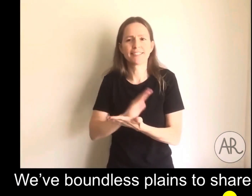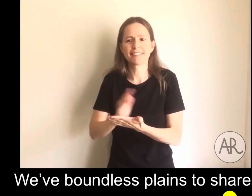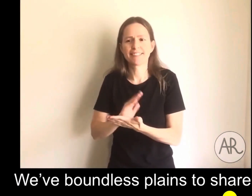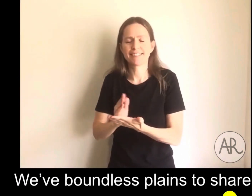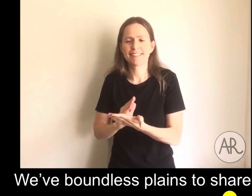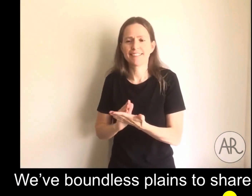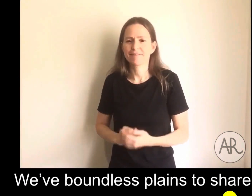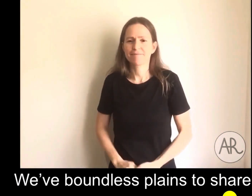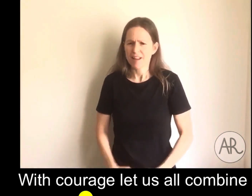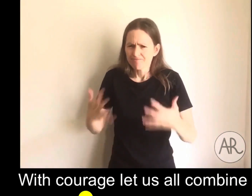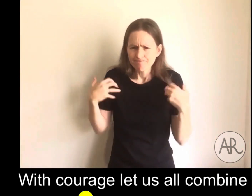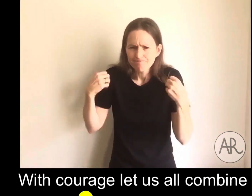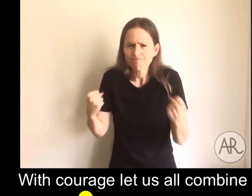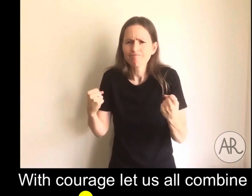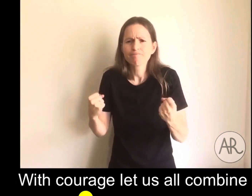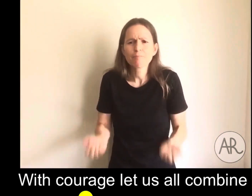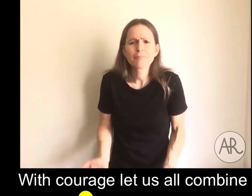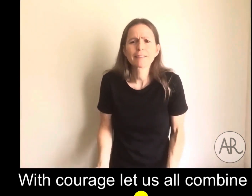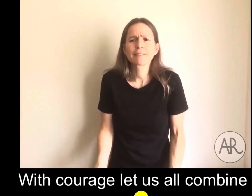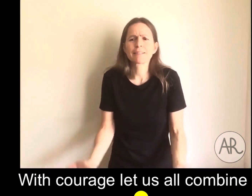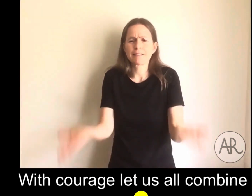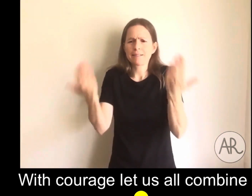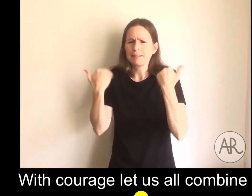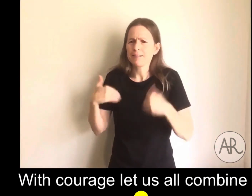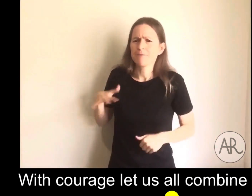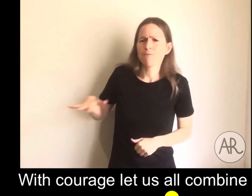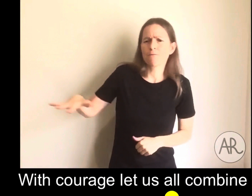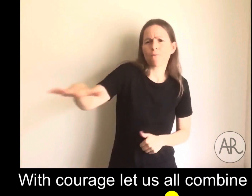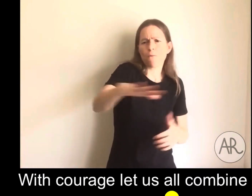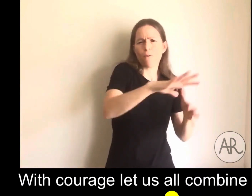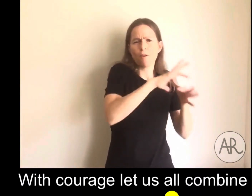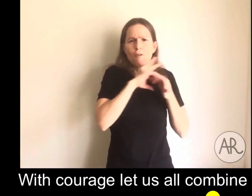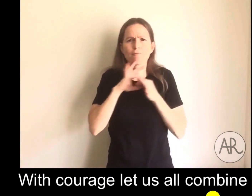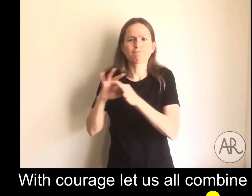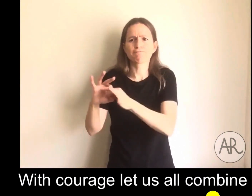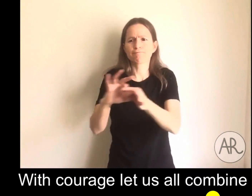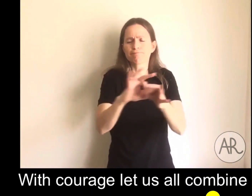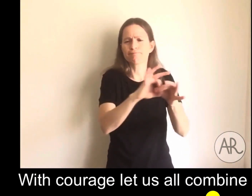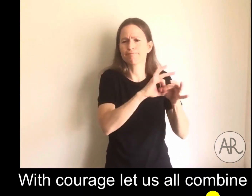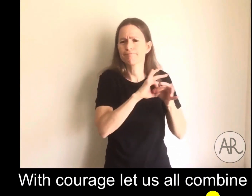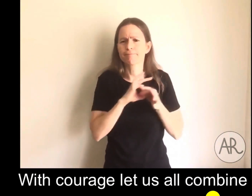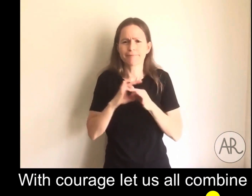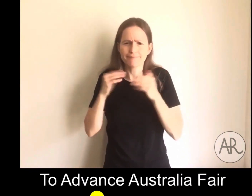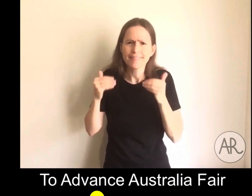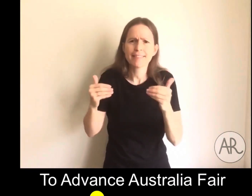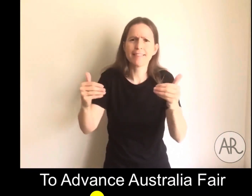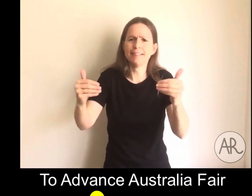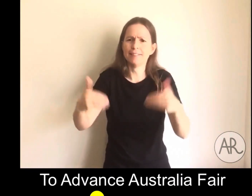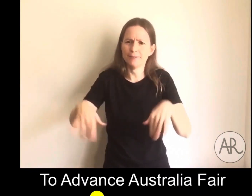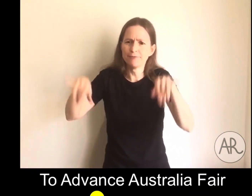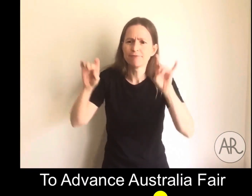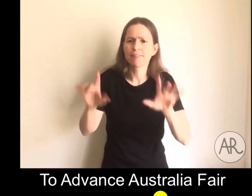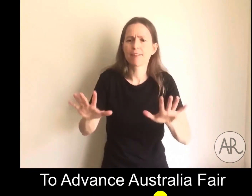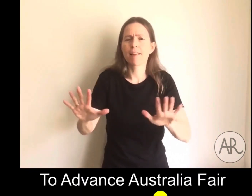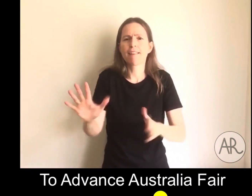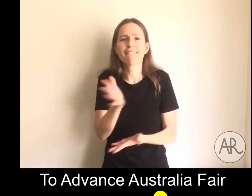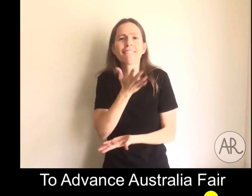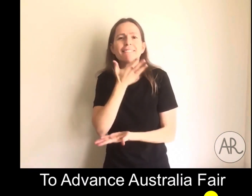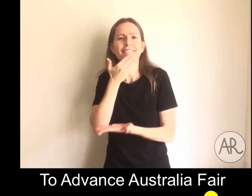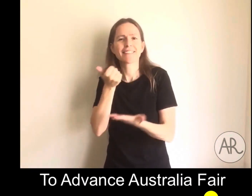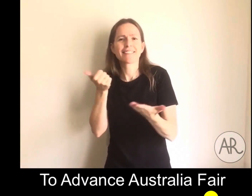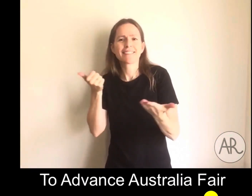share. With courage, let us all combine to